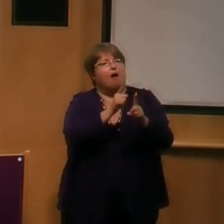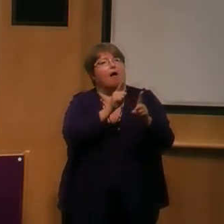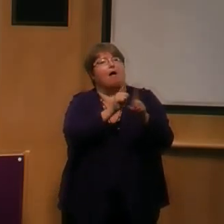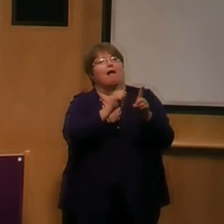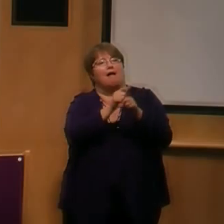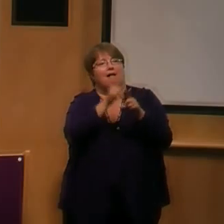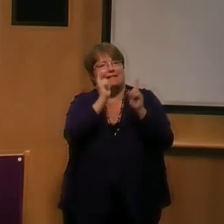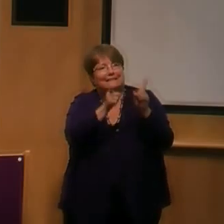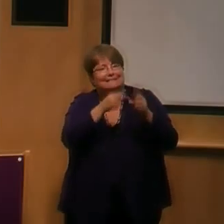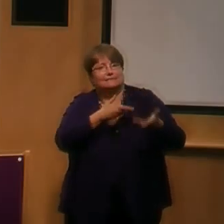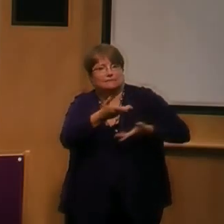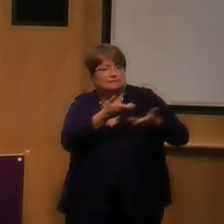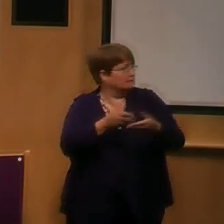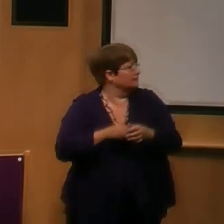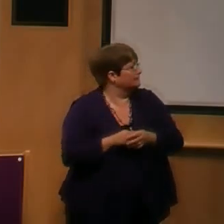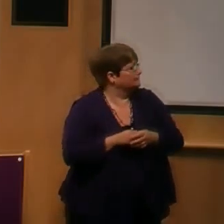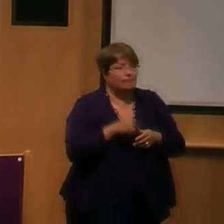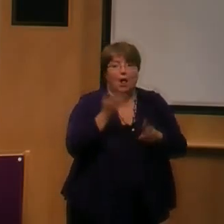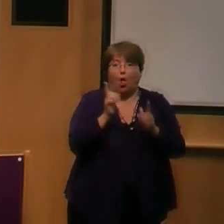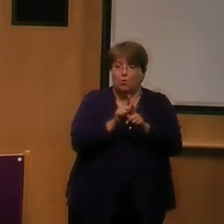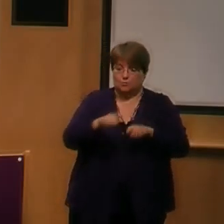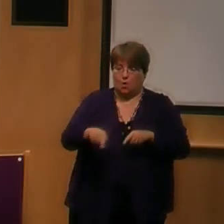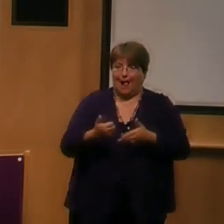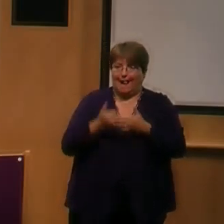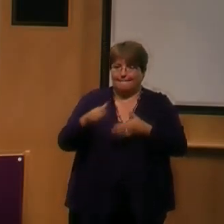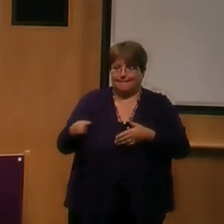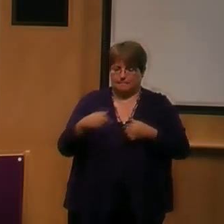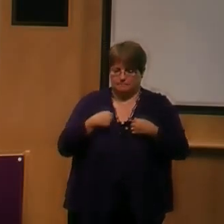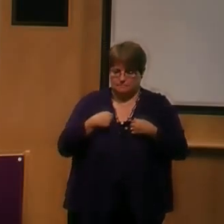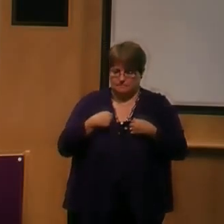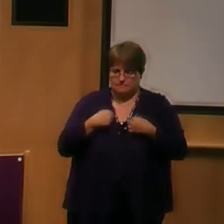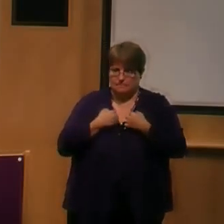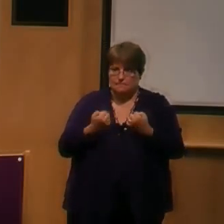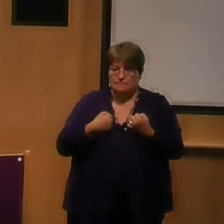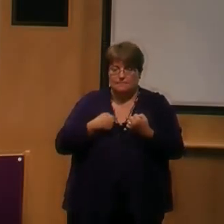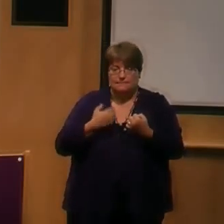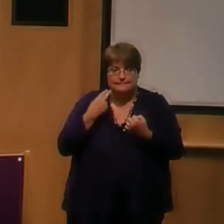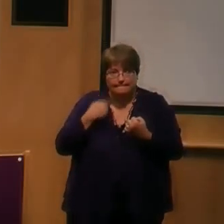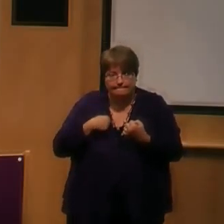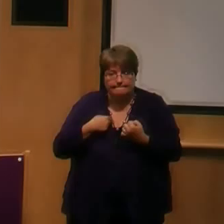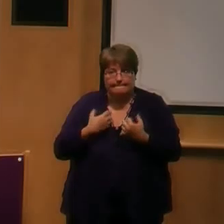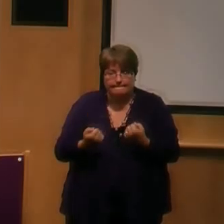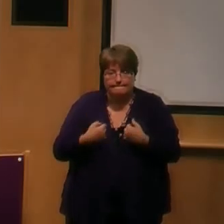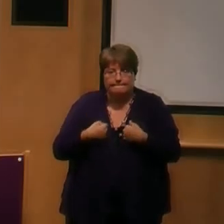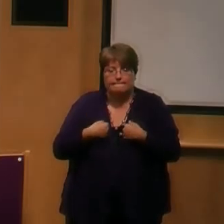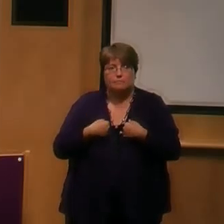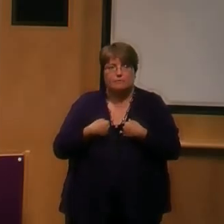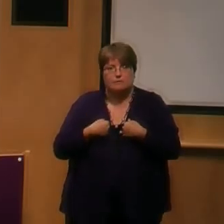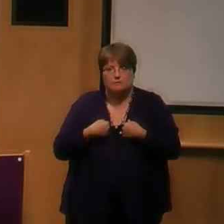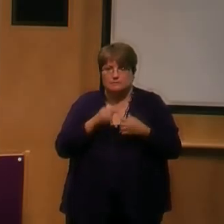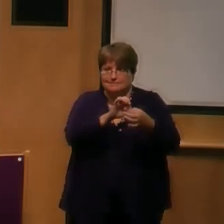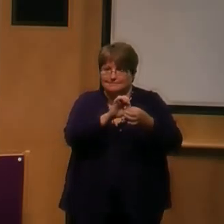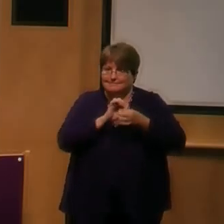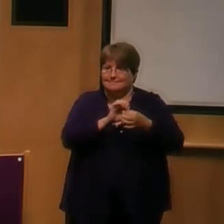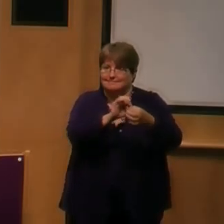and deal with the barriers in everyday life. And it's also an opportunity for them to